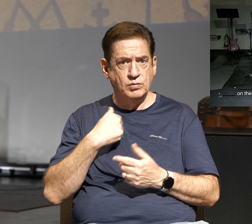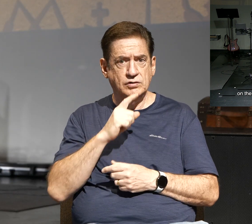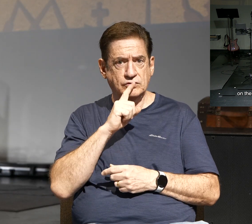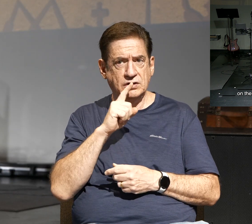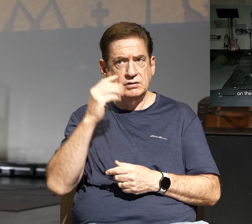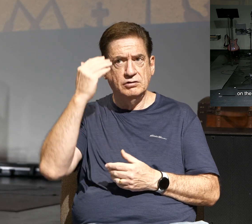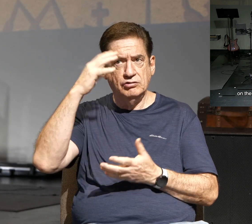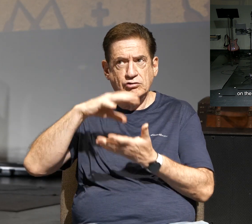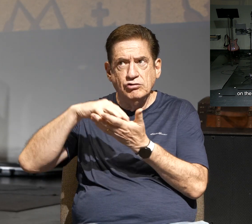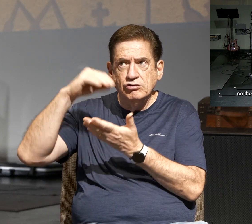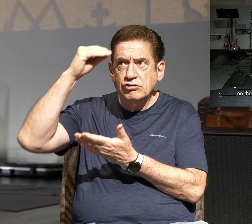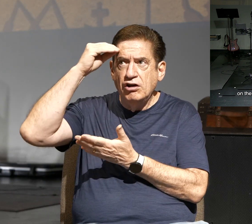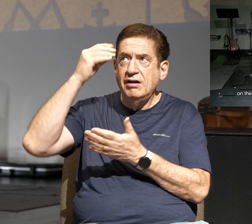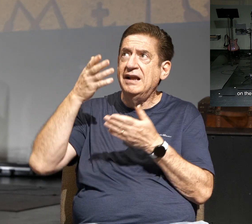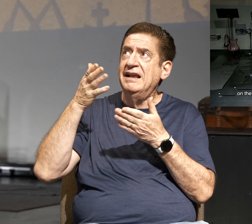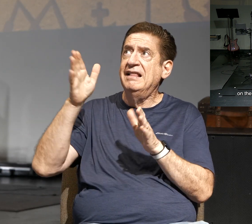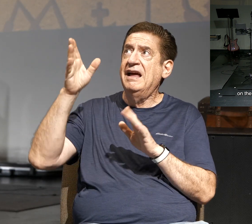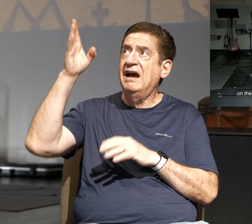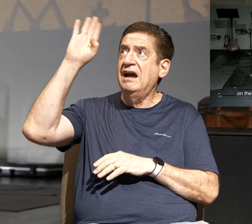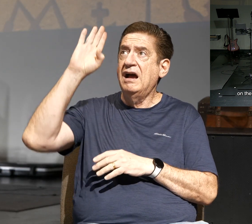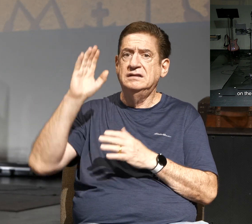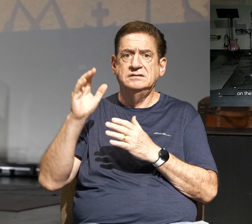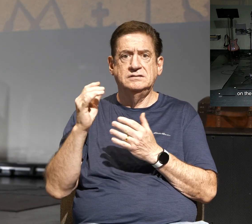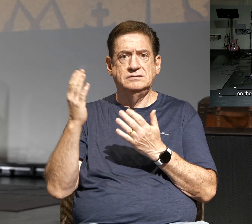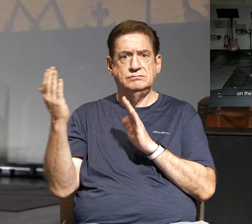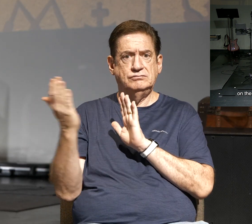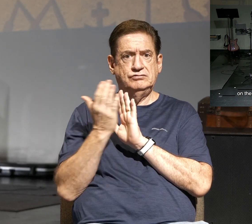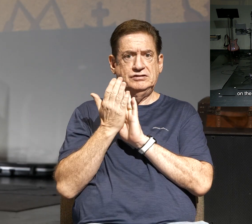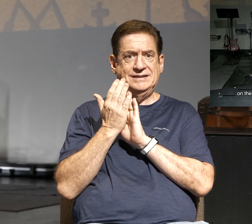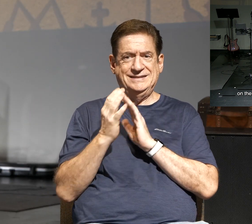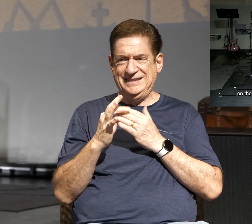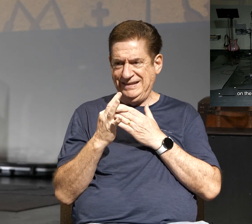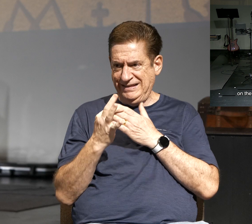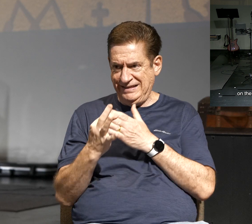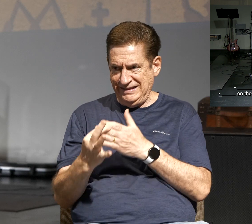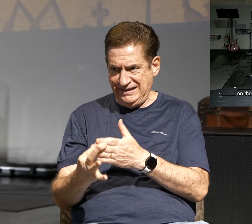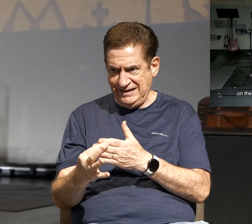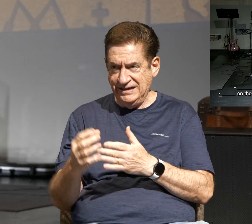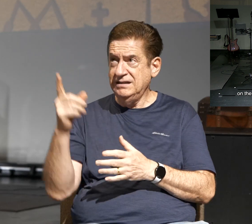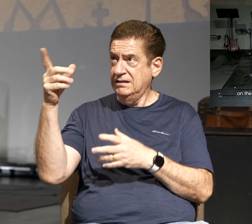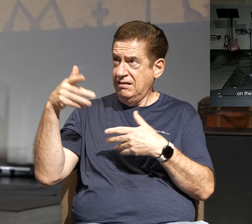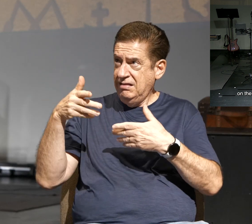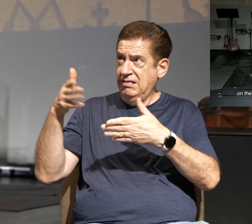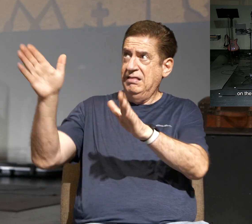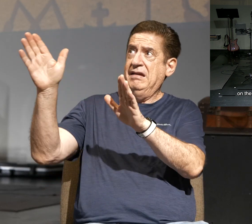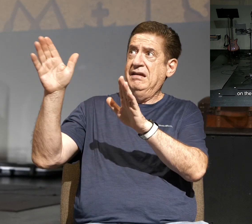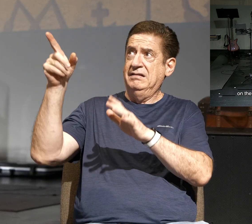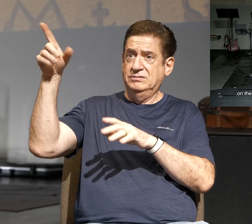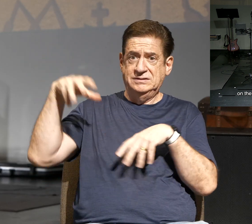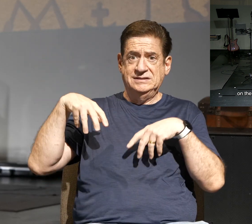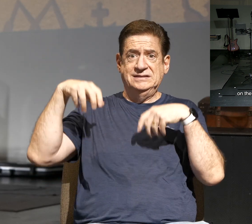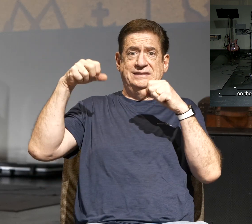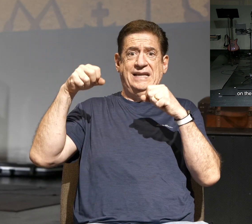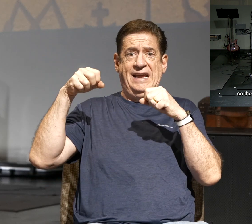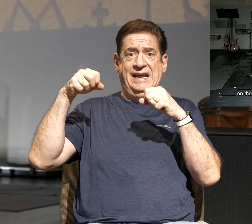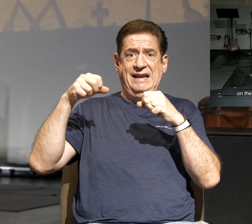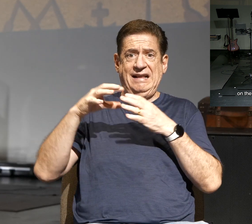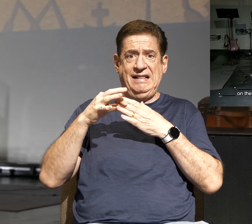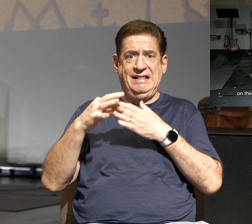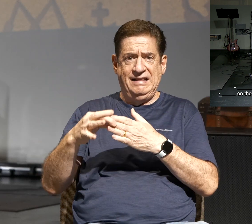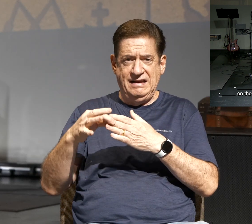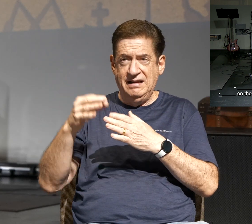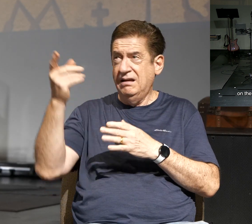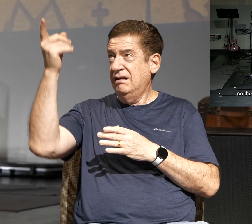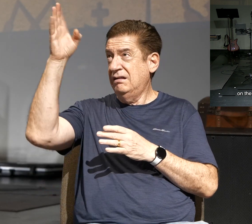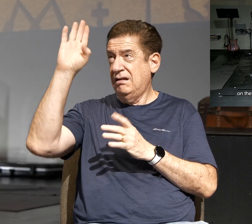to let God's presence lead us. Let God take the lead. God was to be way out